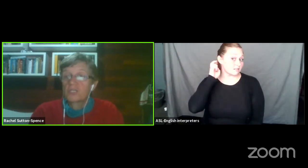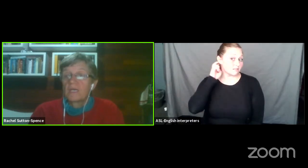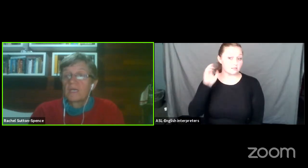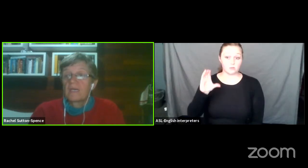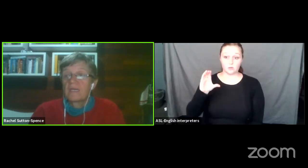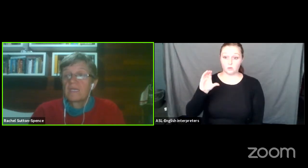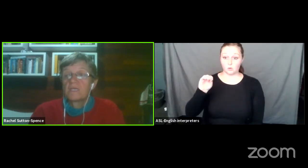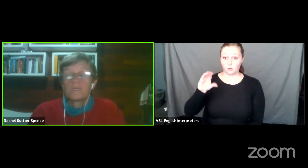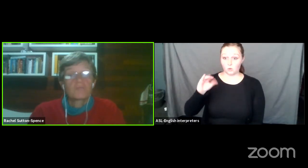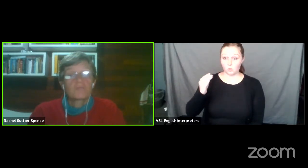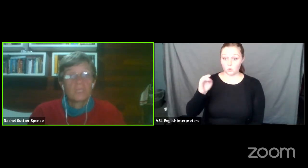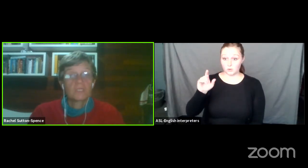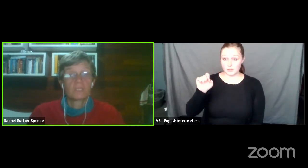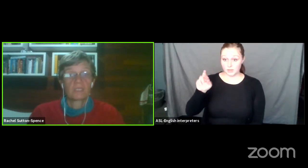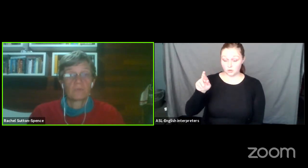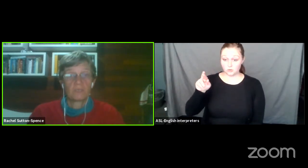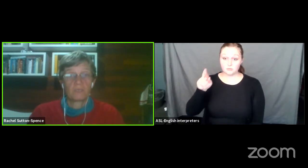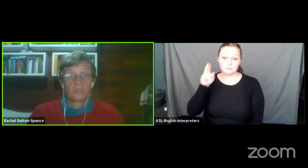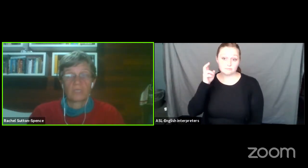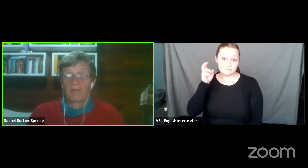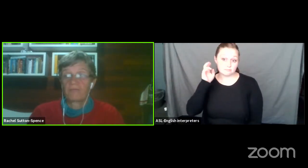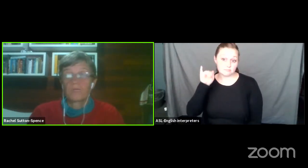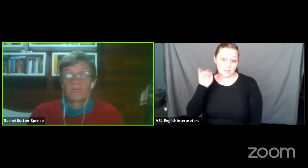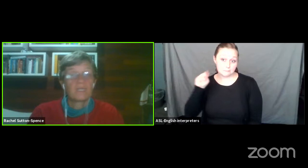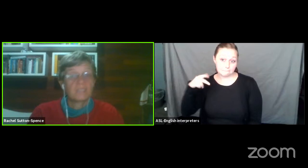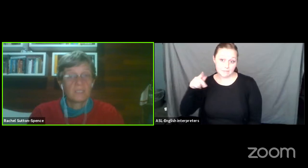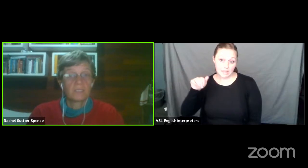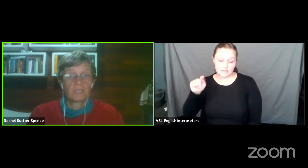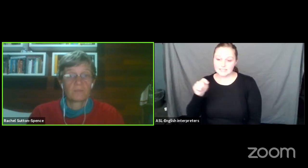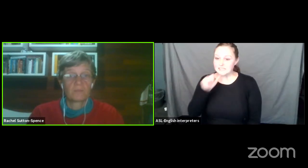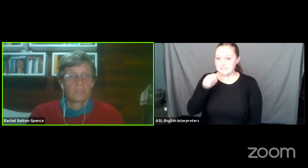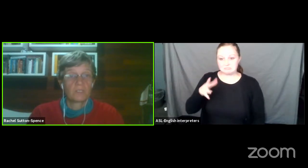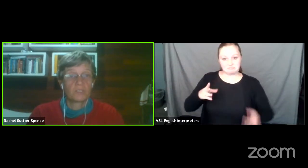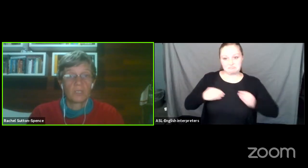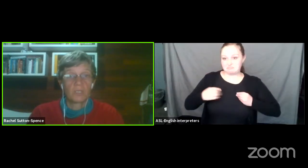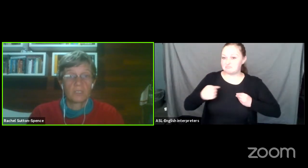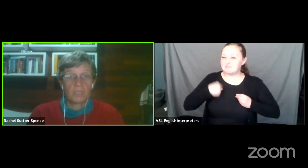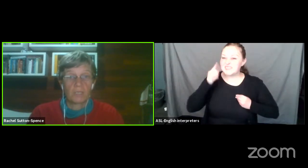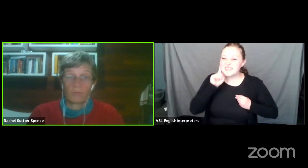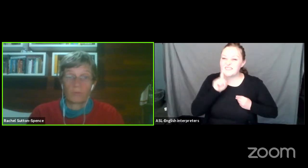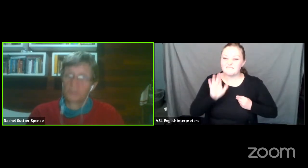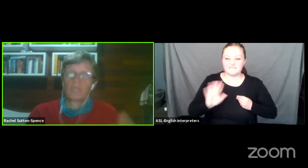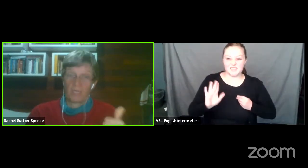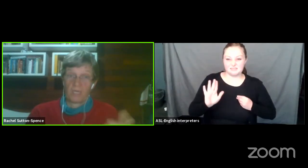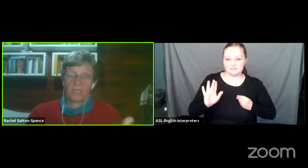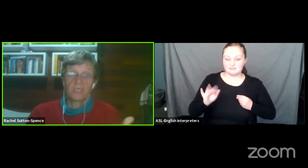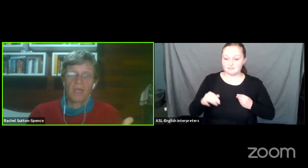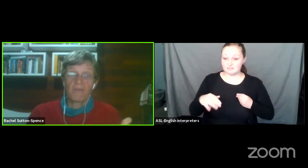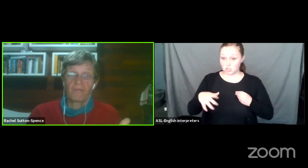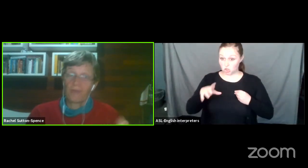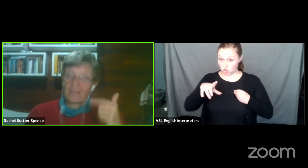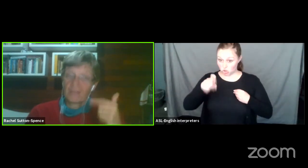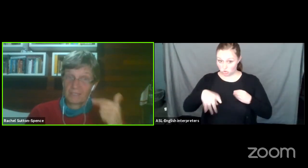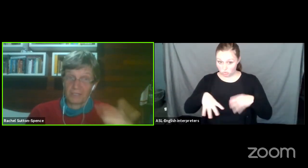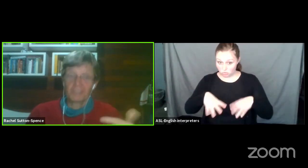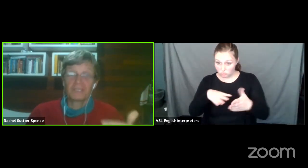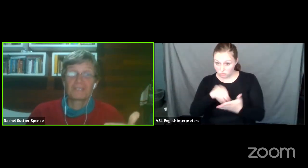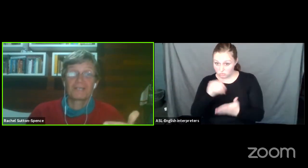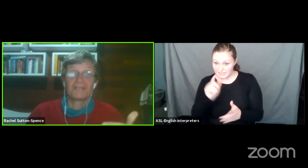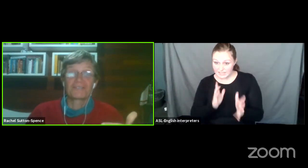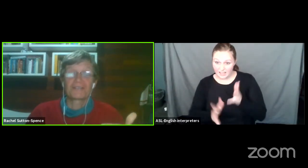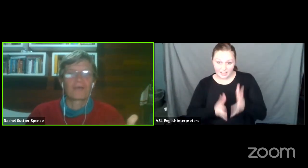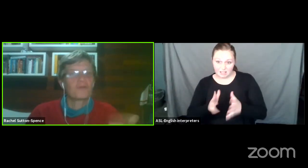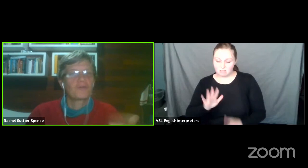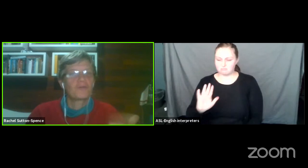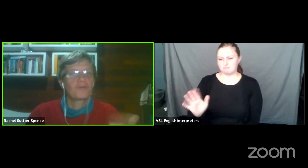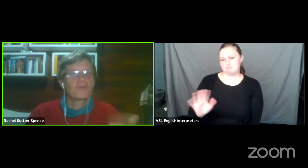and he didn't accept that he was deaf. He didn't accept that he should learn sign language. He is deaf and he does need to